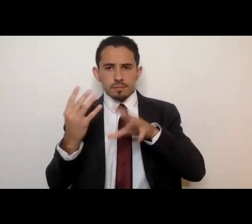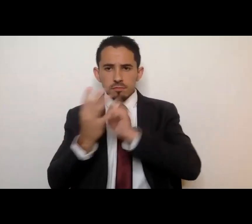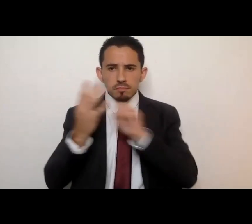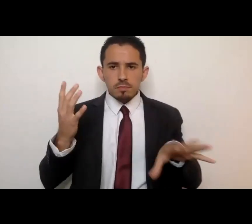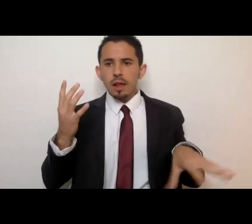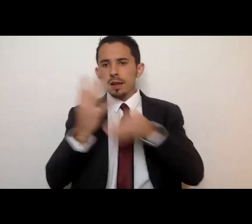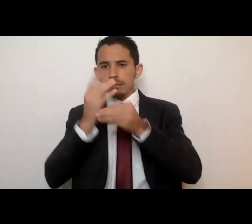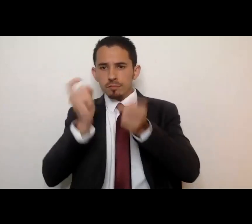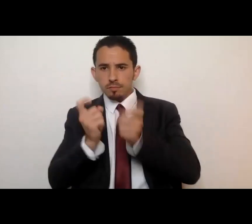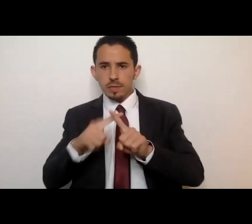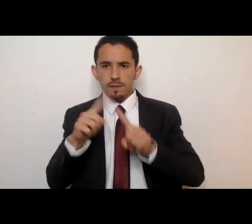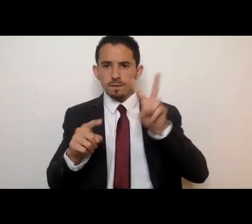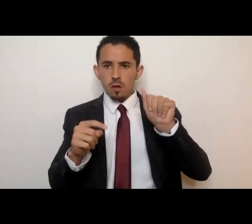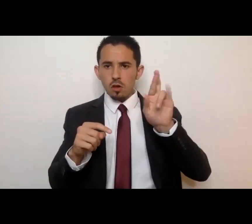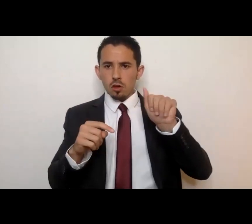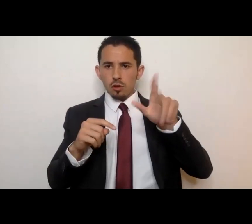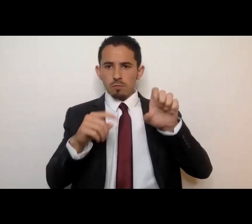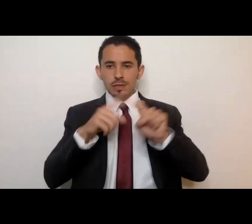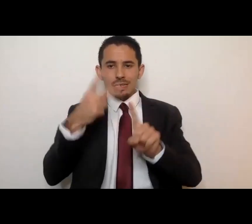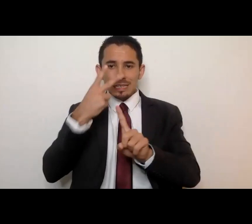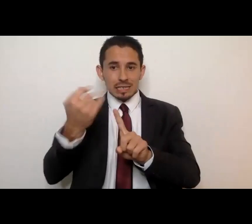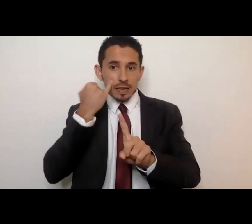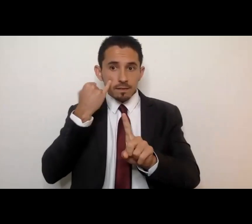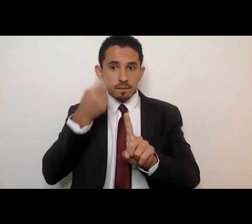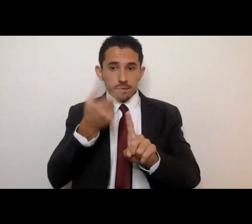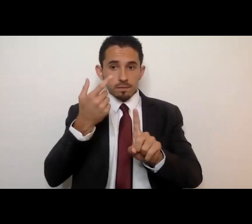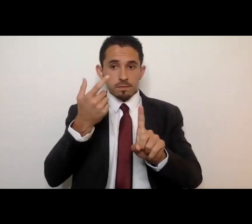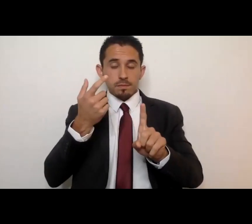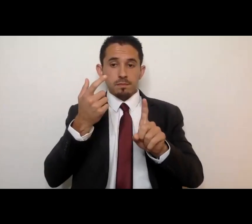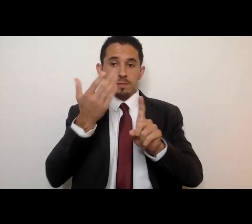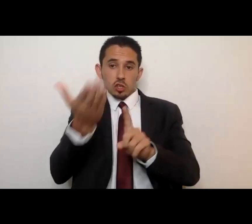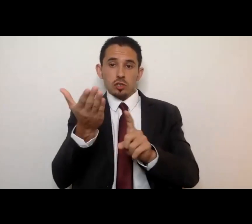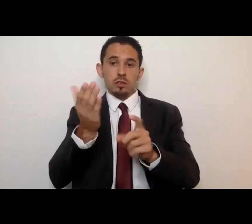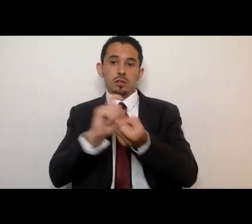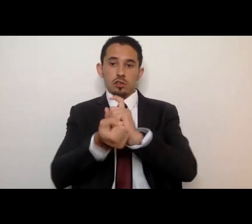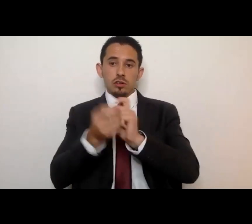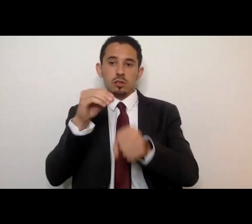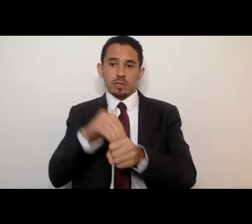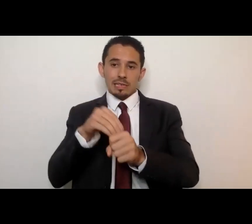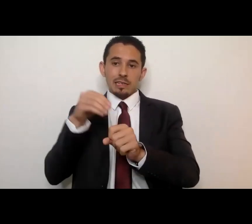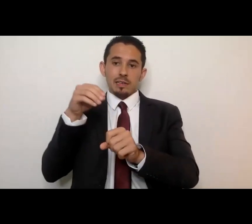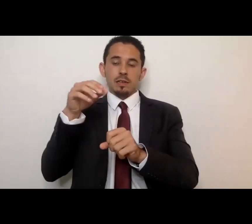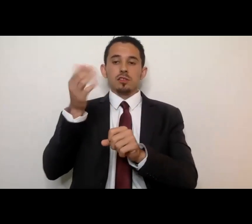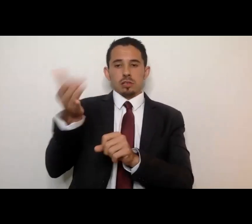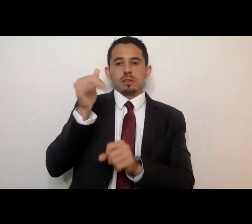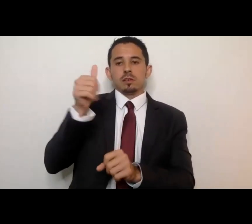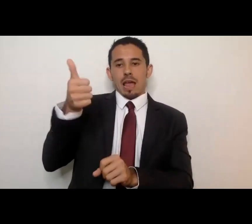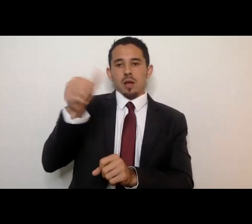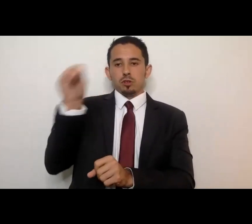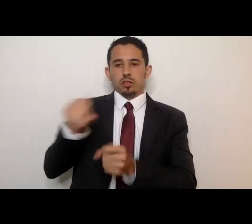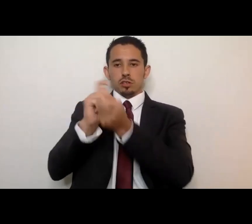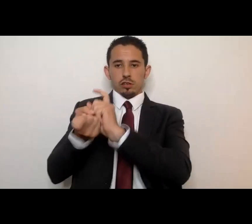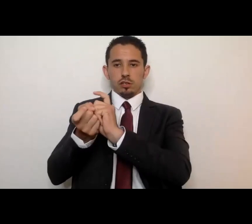Models 2, 3, and 4 added or subtracted various variables to see if there was any